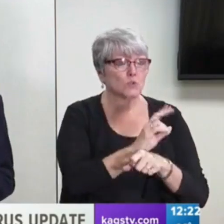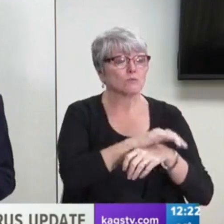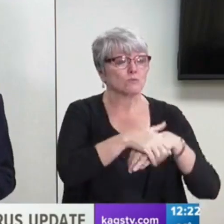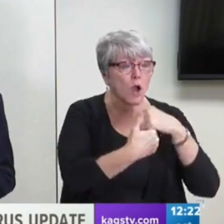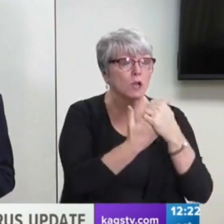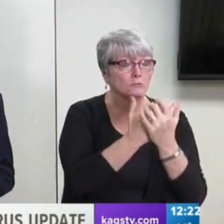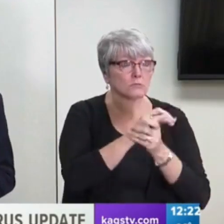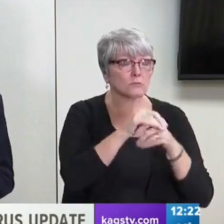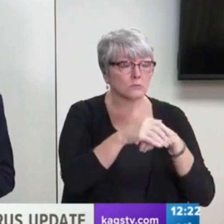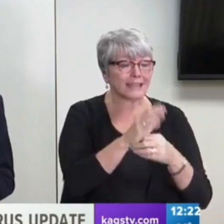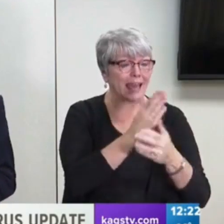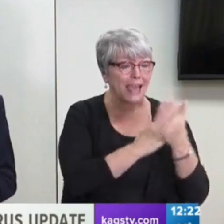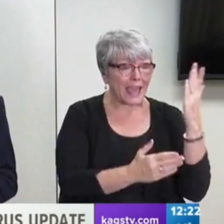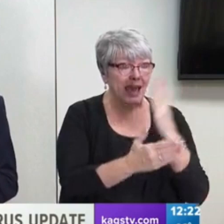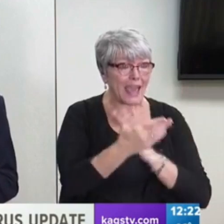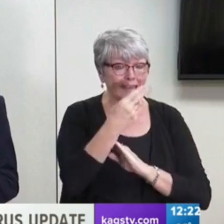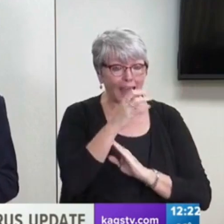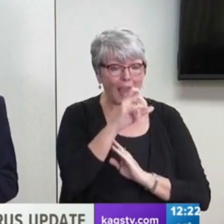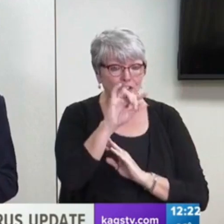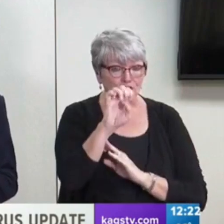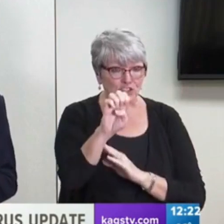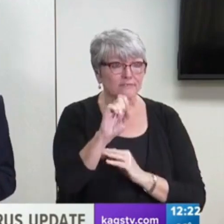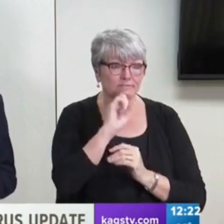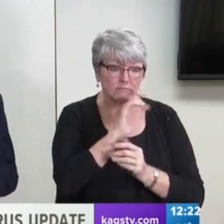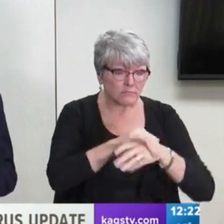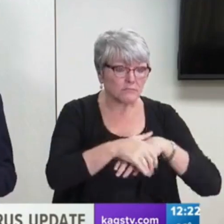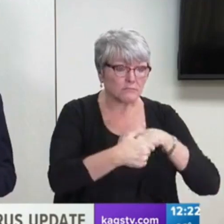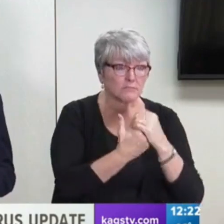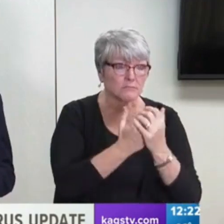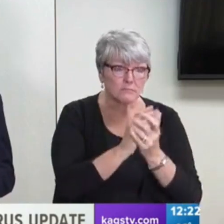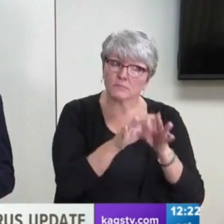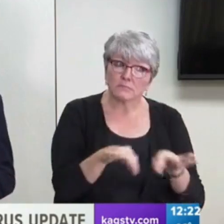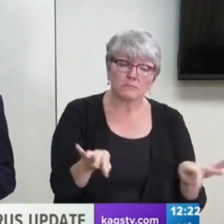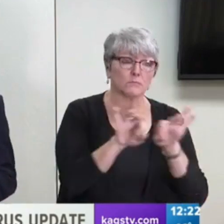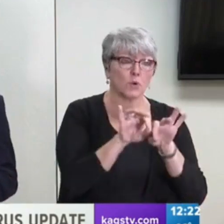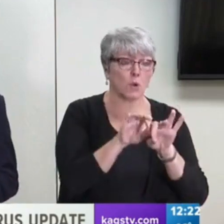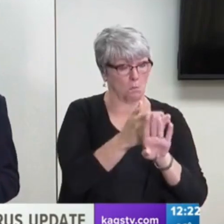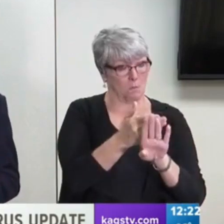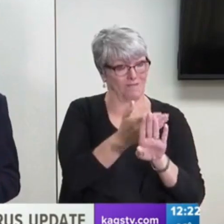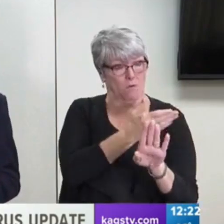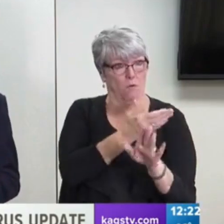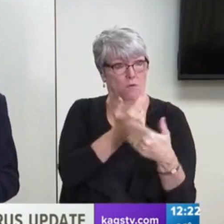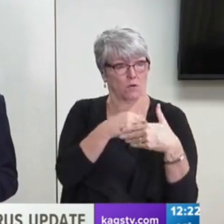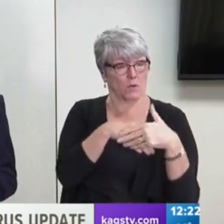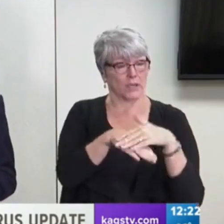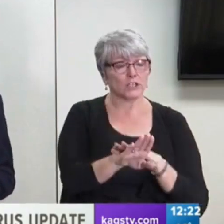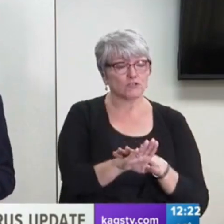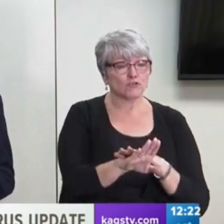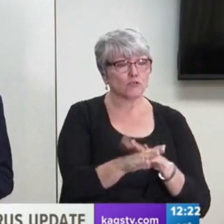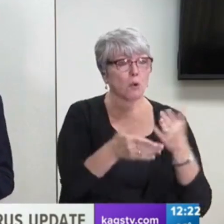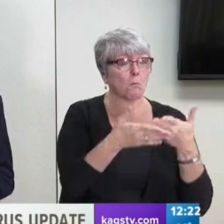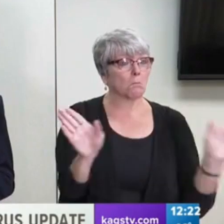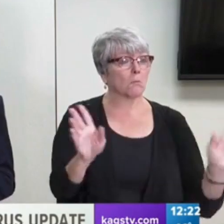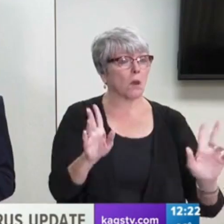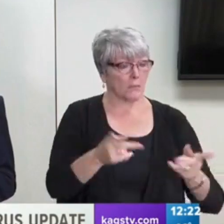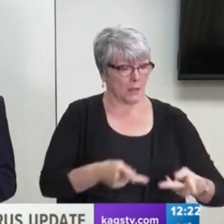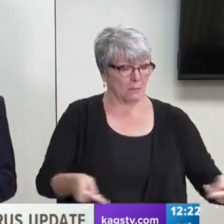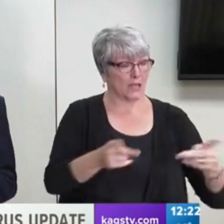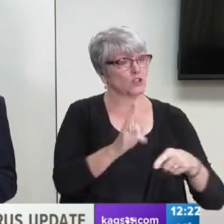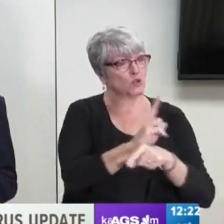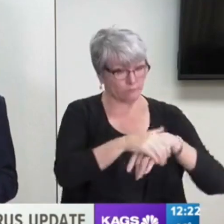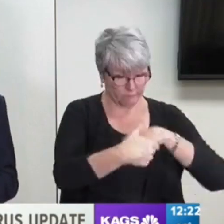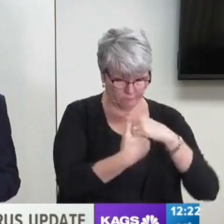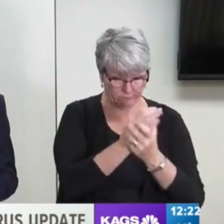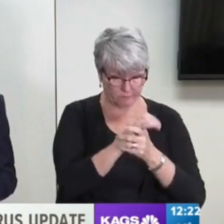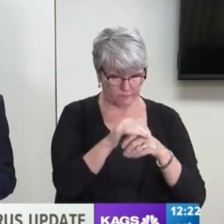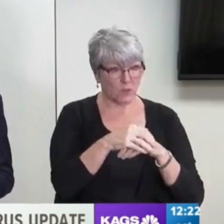hygiene. Hand hygiene works. And so before going into a public place, we should be using hand